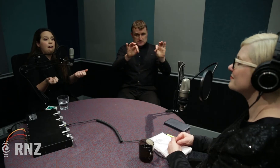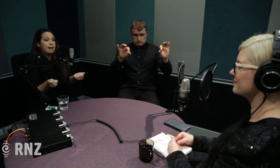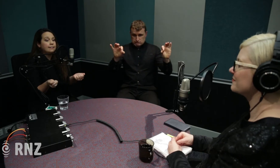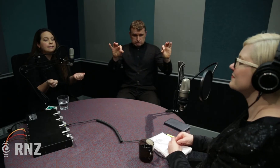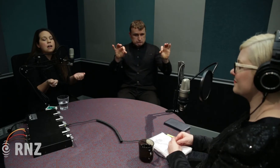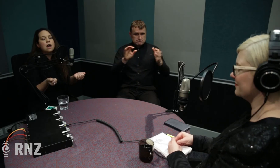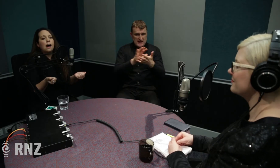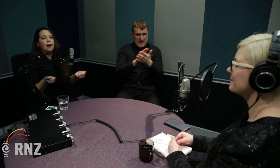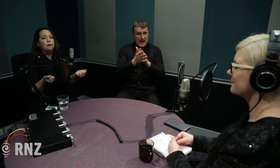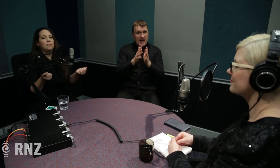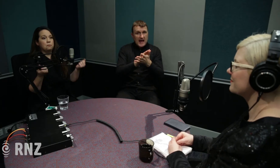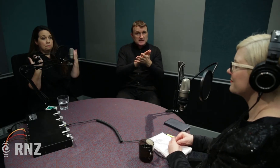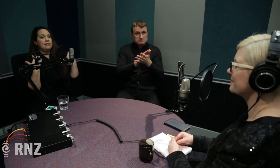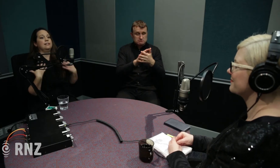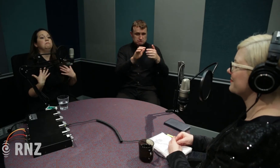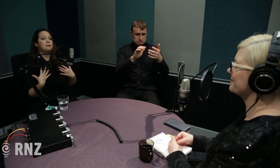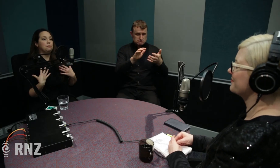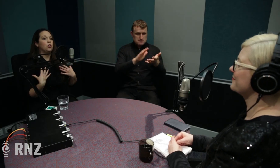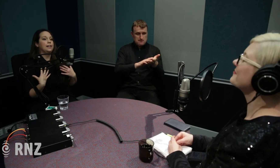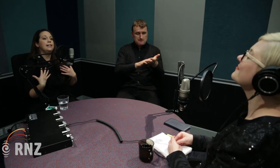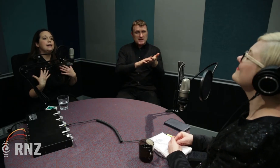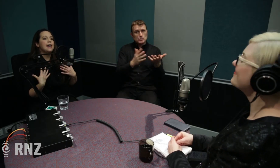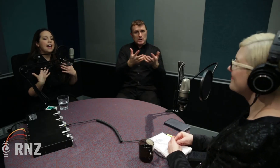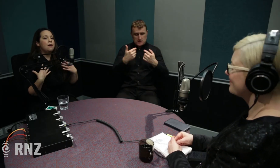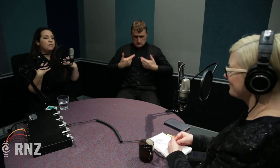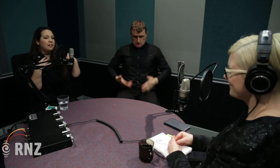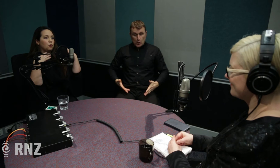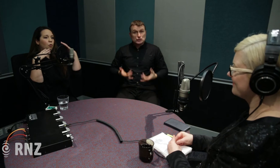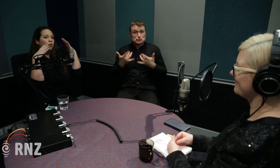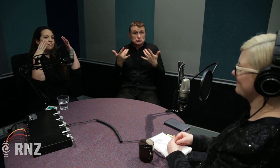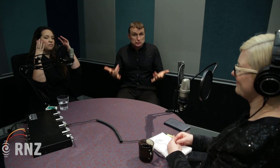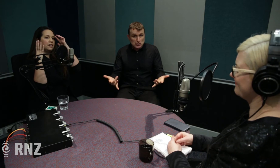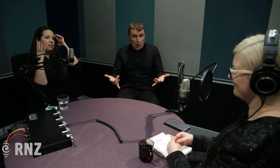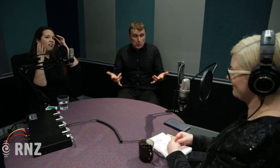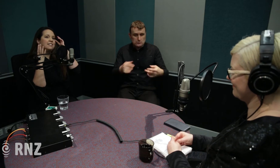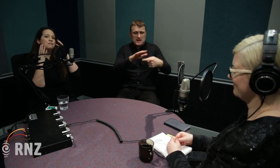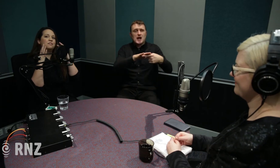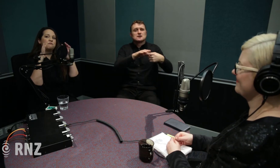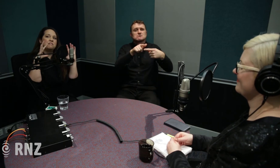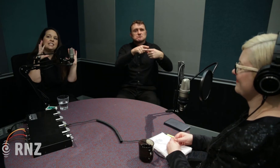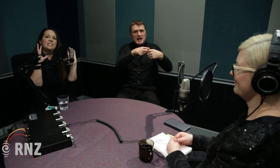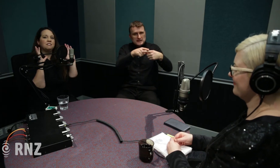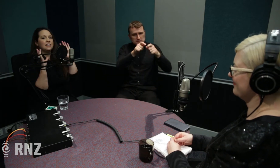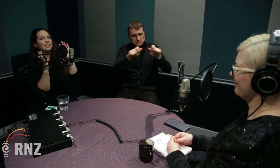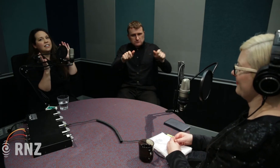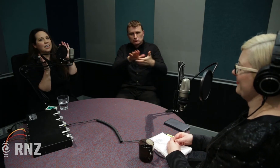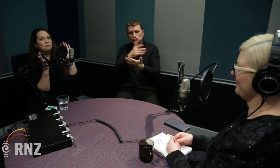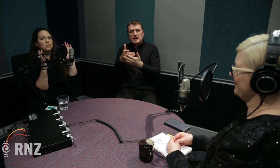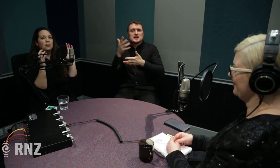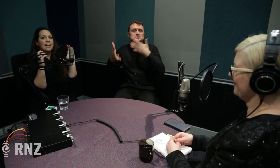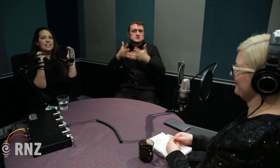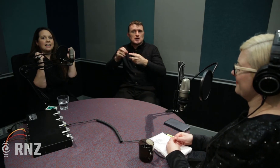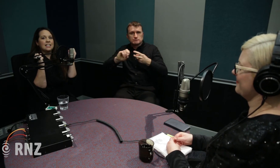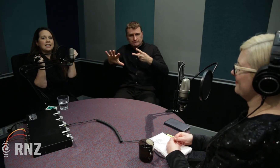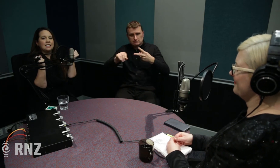physical signs, the beat in my body, and then all of the kind of the rest of it,